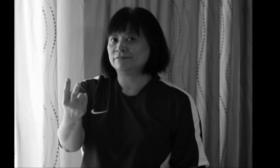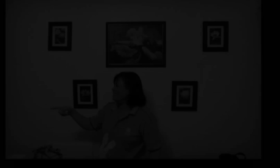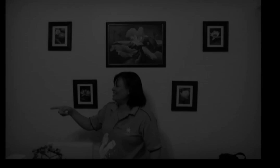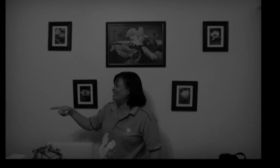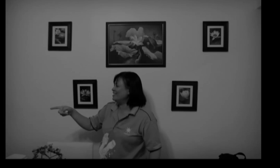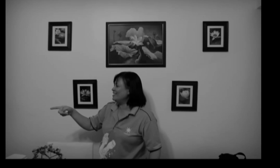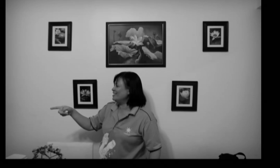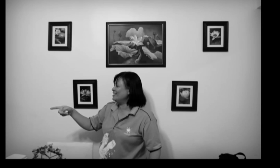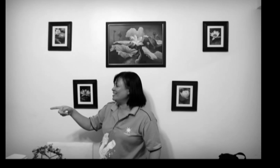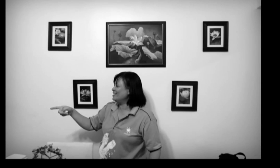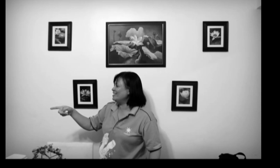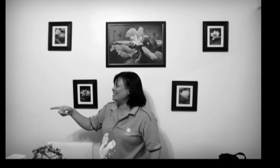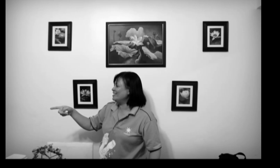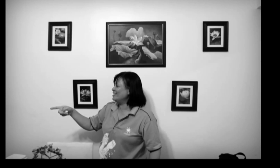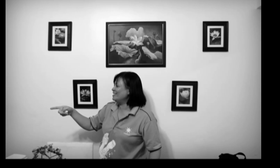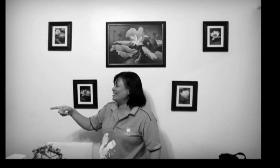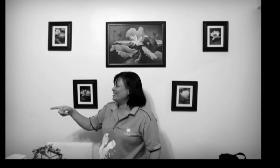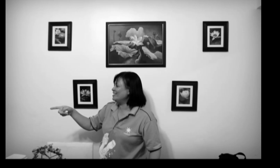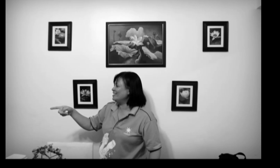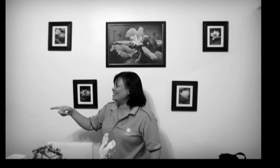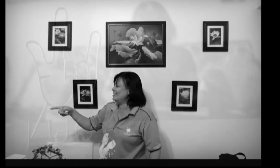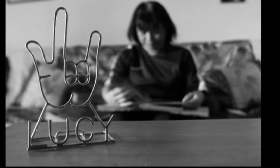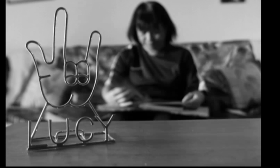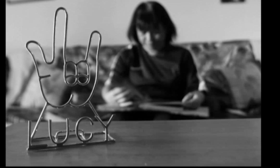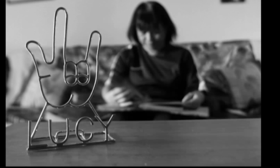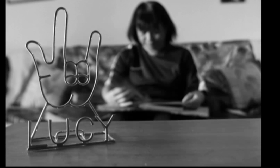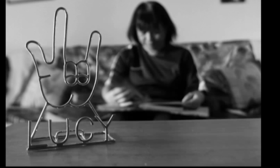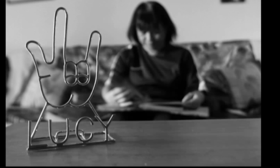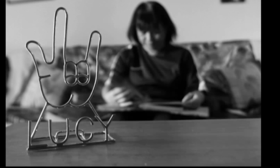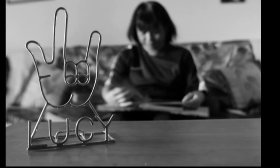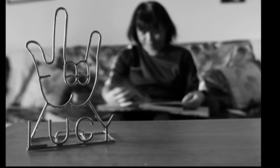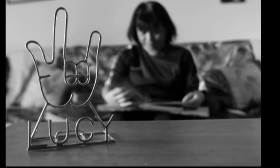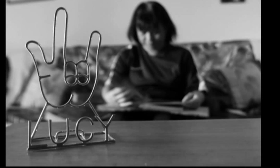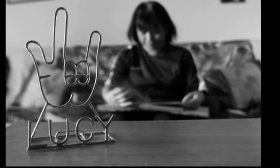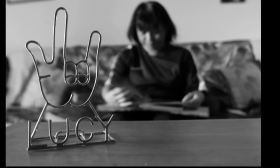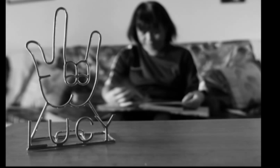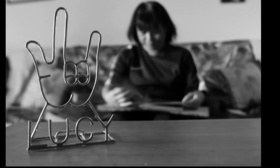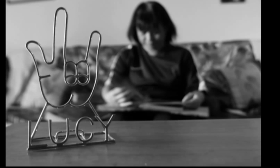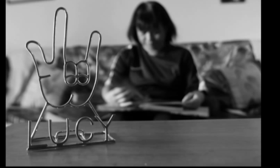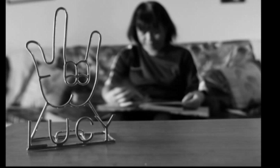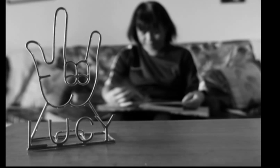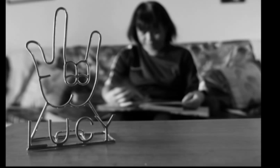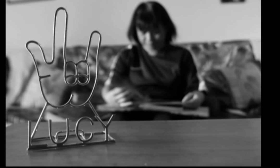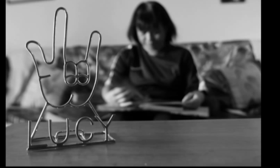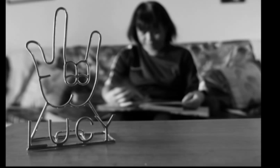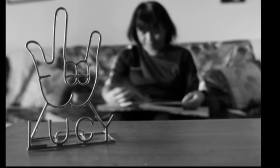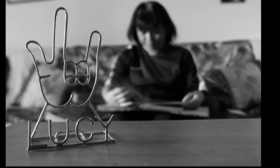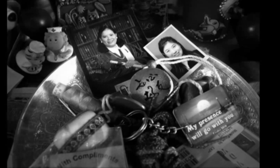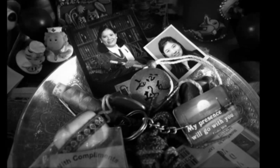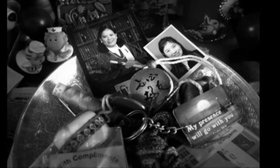Ah, how silly of me. You don't know how to sign. I'm just introducing myself. My name is Lucy Lim. I'm going to be 48 this month. I'm actually